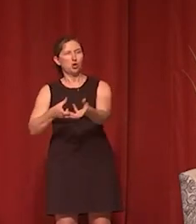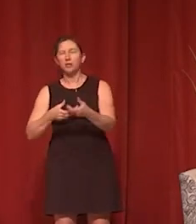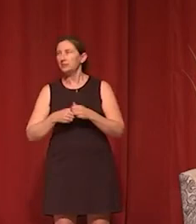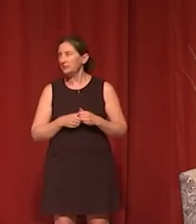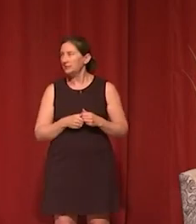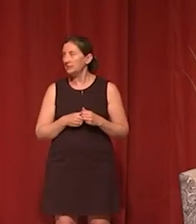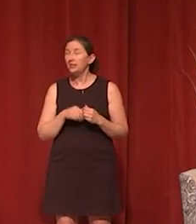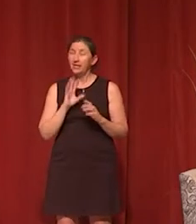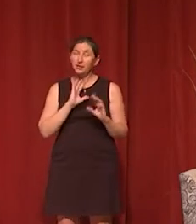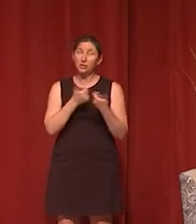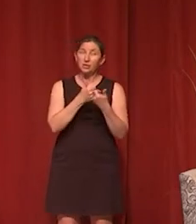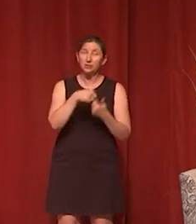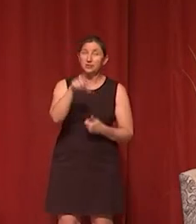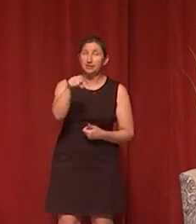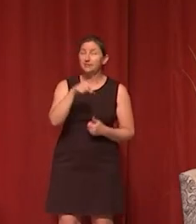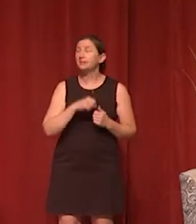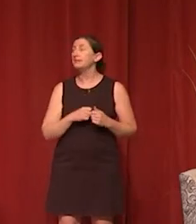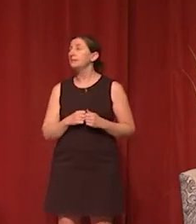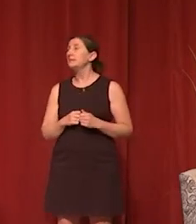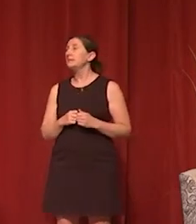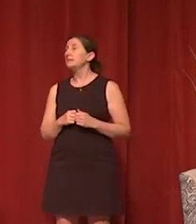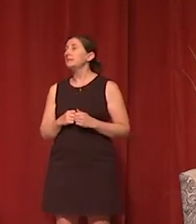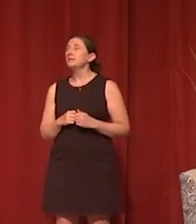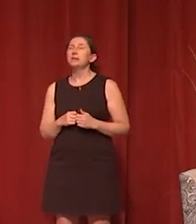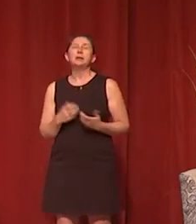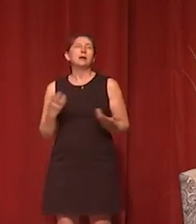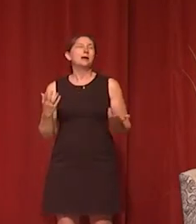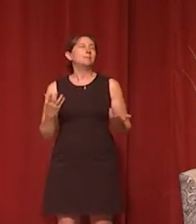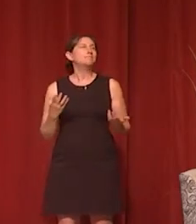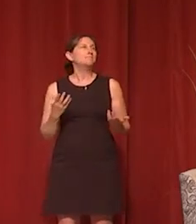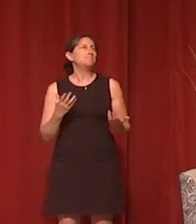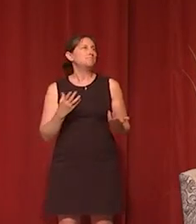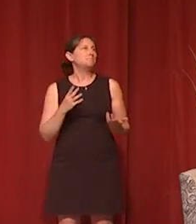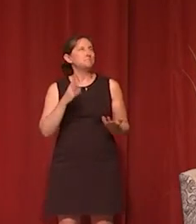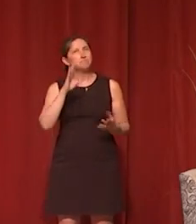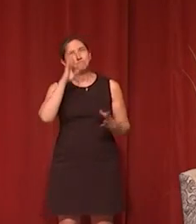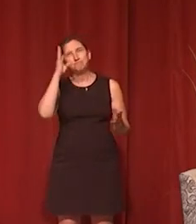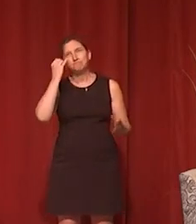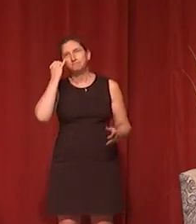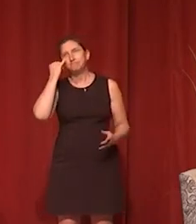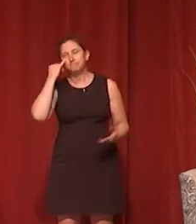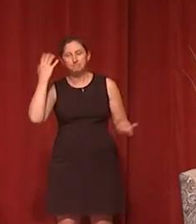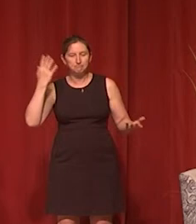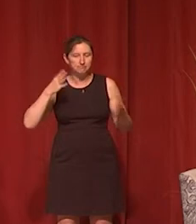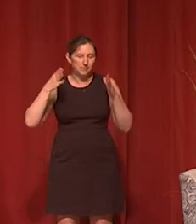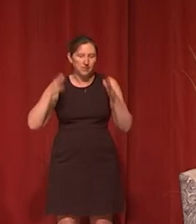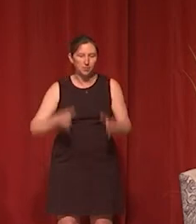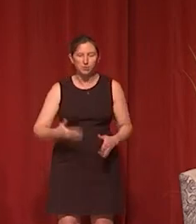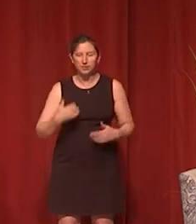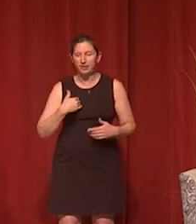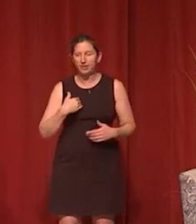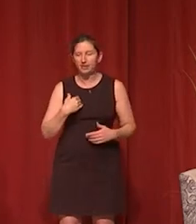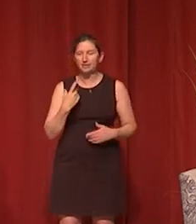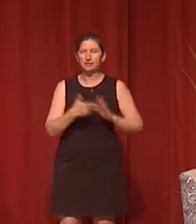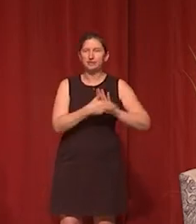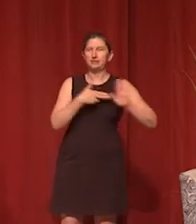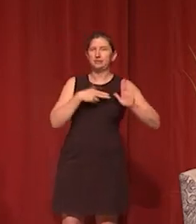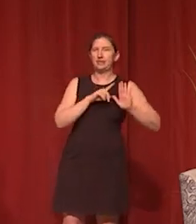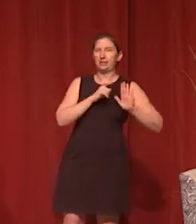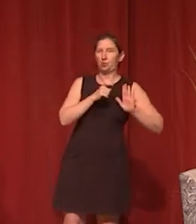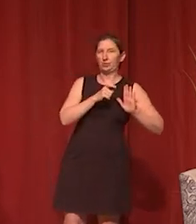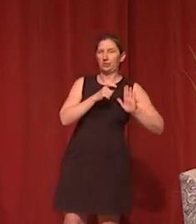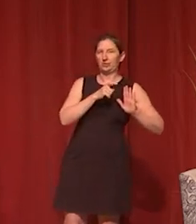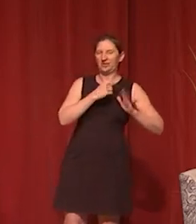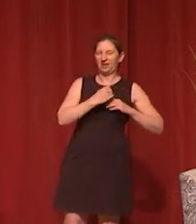the challenging part is, let's say if somebody has one condition that affects their memory, and then they also have